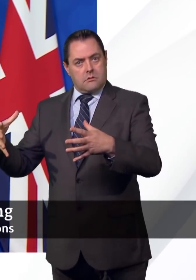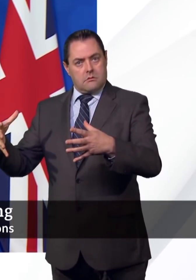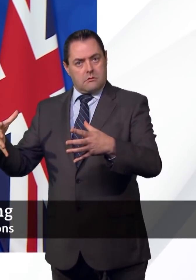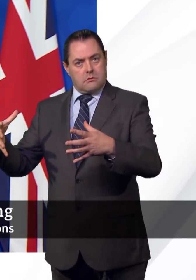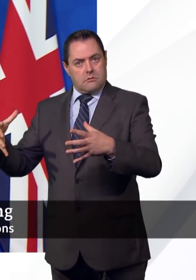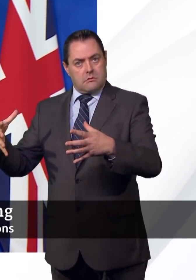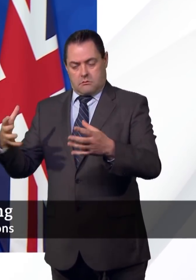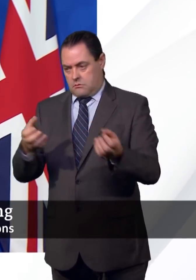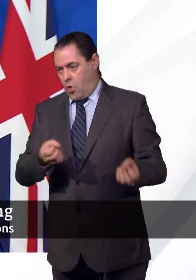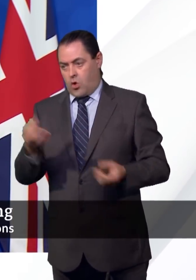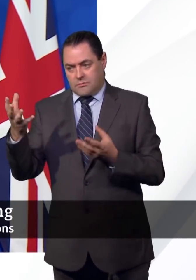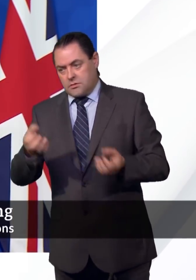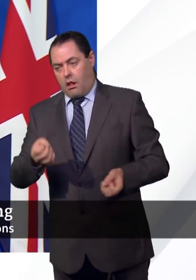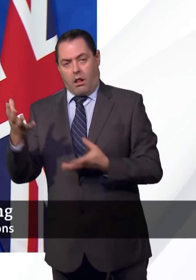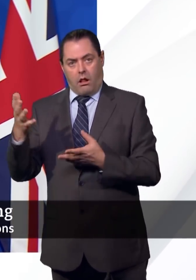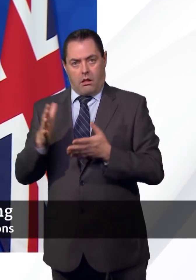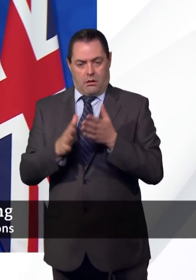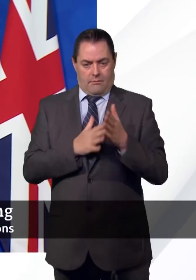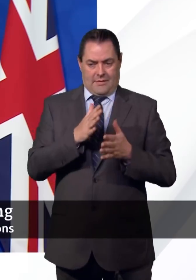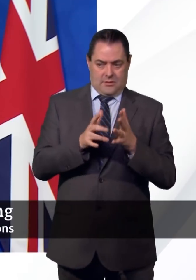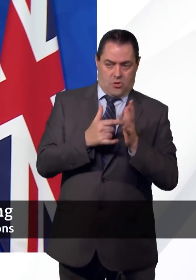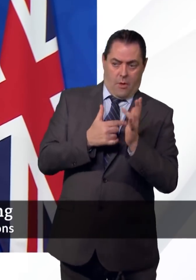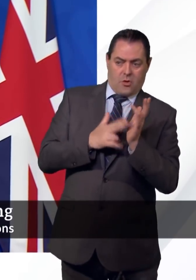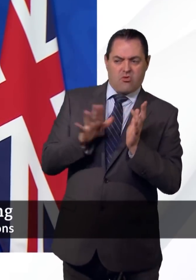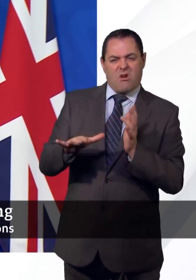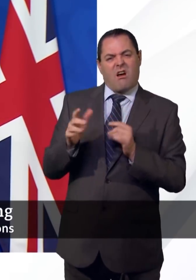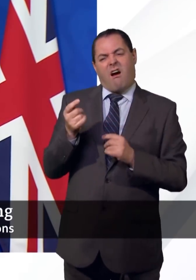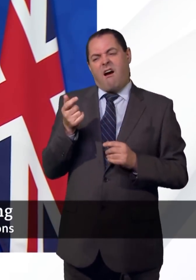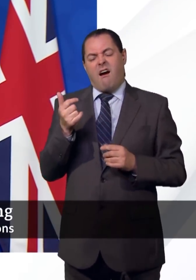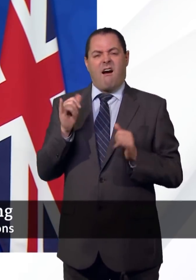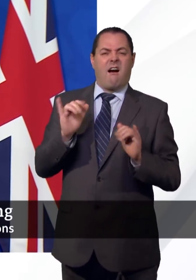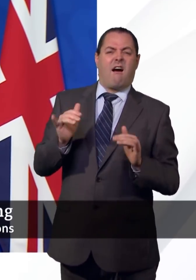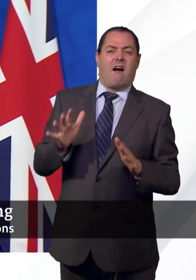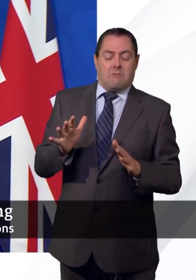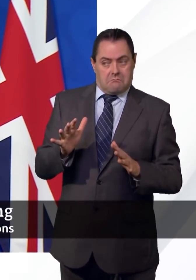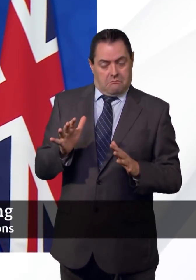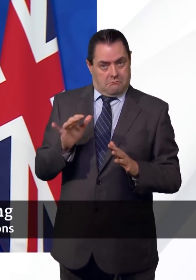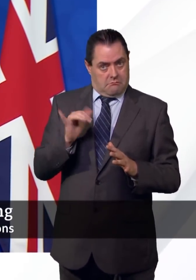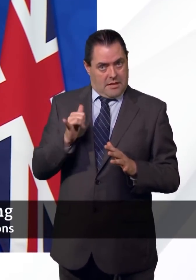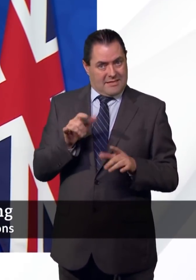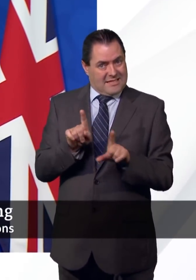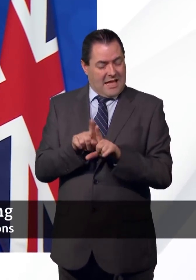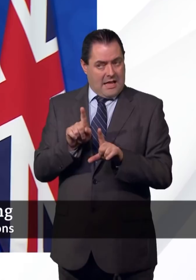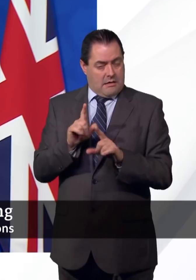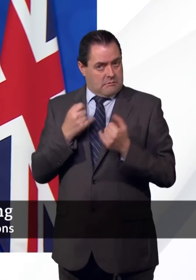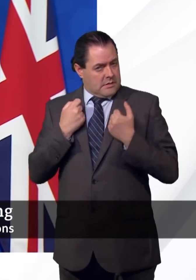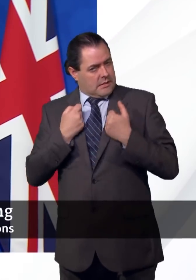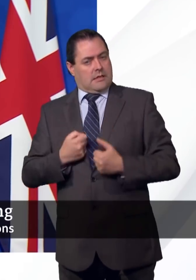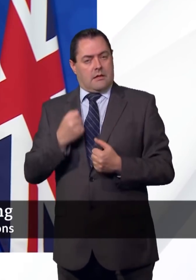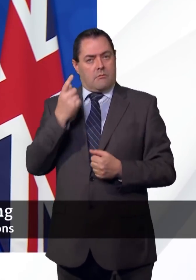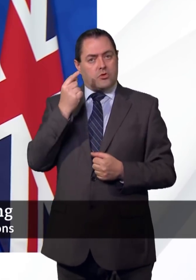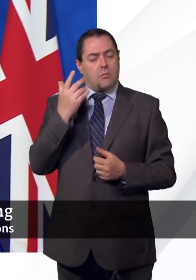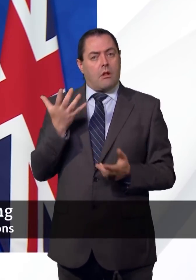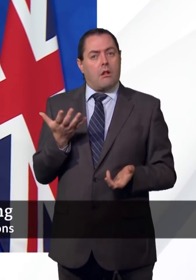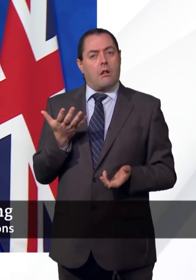can't yet assume that Omicron is less severe than previous variants. So while the picture may get better,